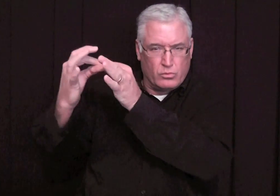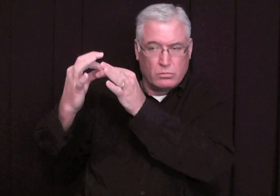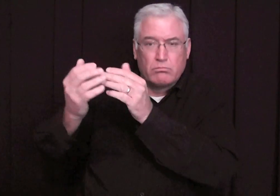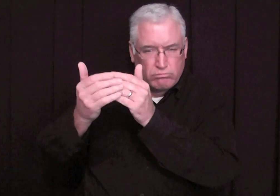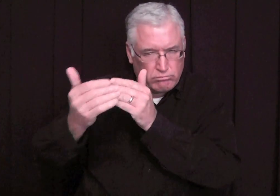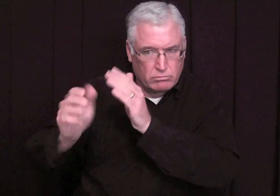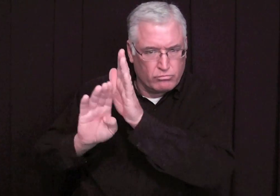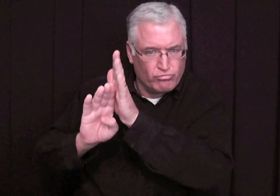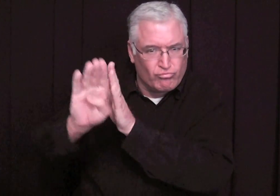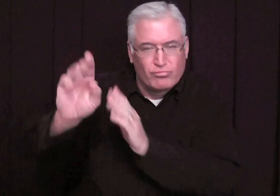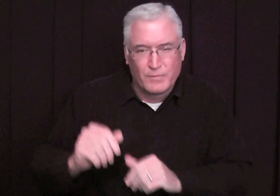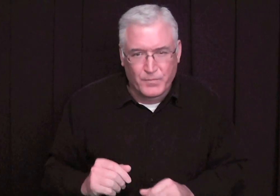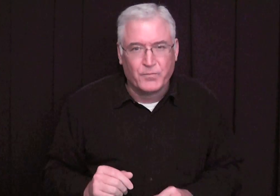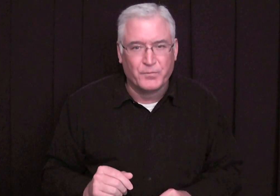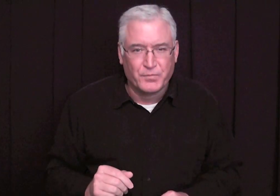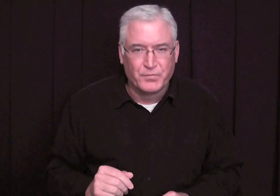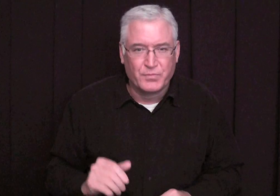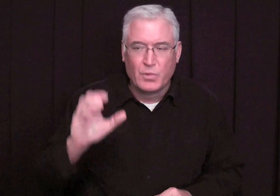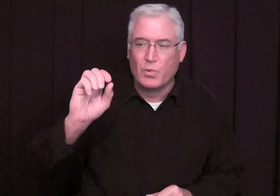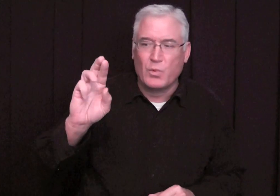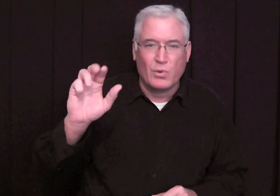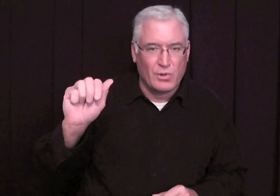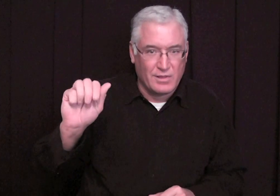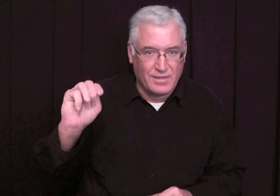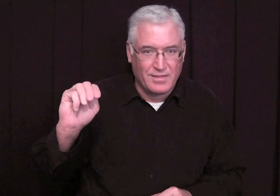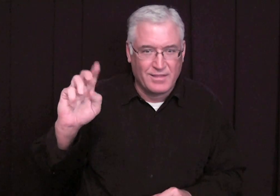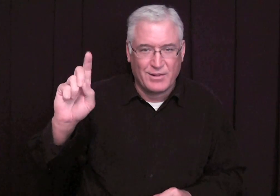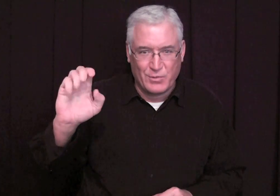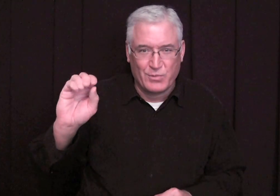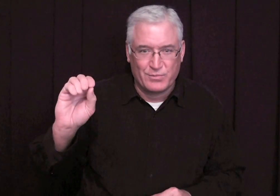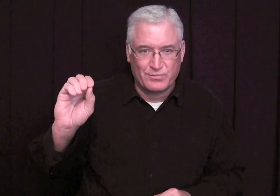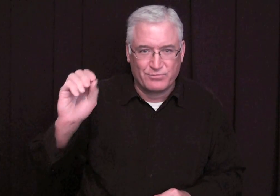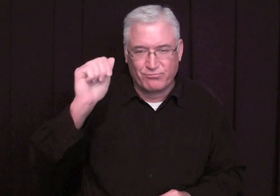Salvation through Christ comes first, and then you will develop these